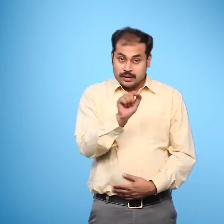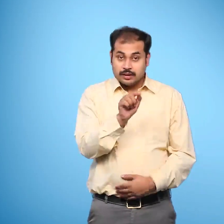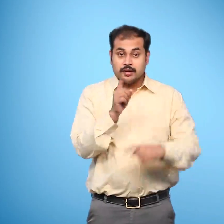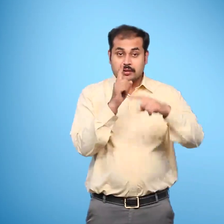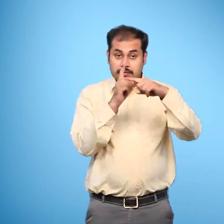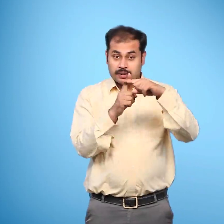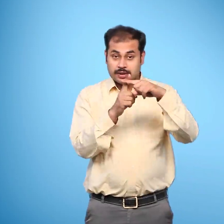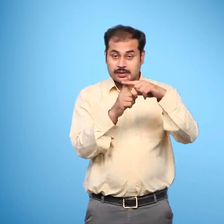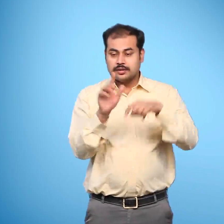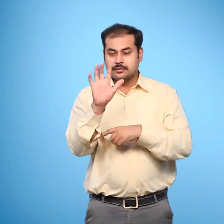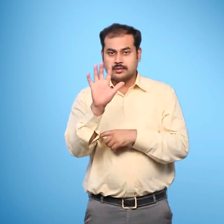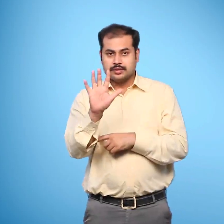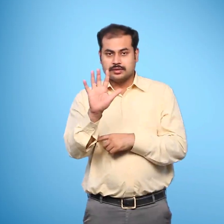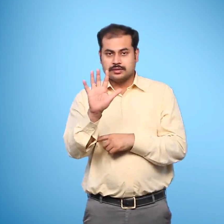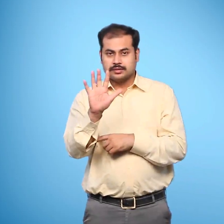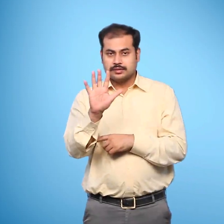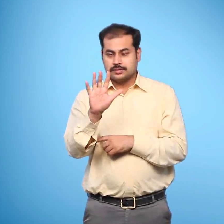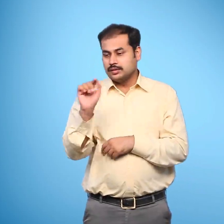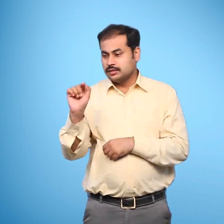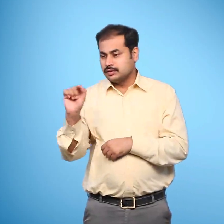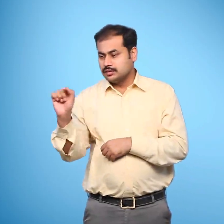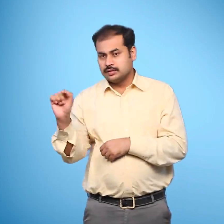Dash plus 5 is equal to 35.